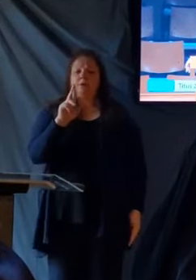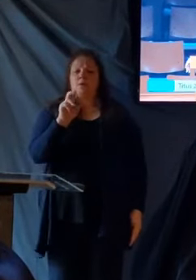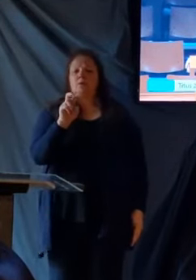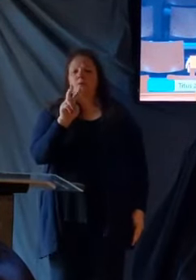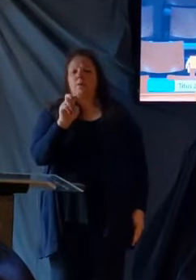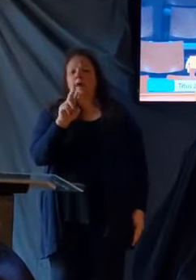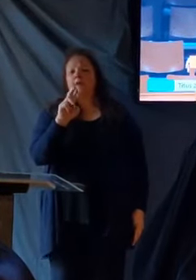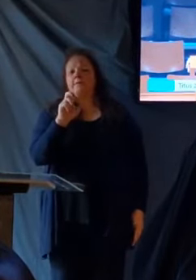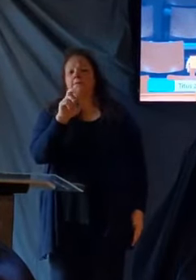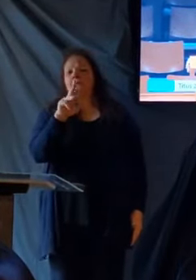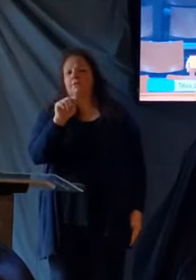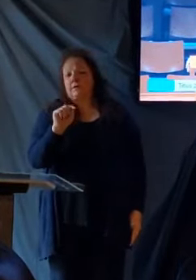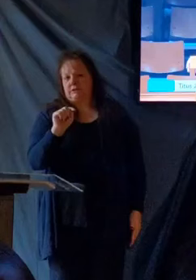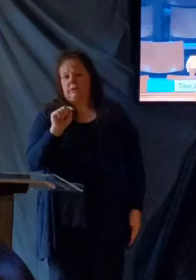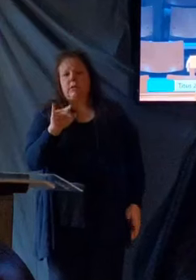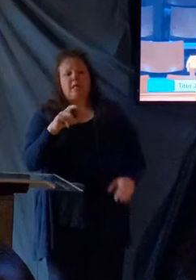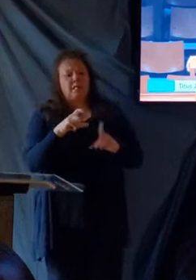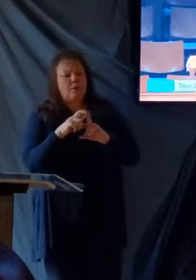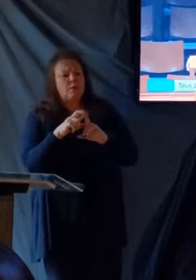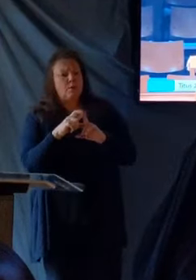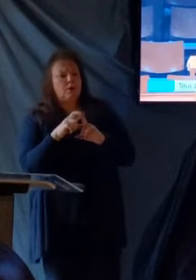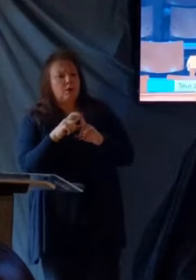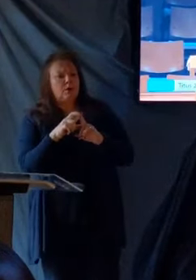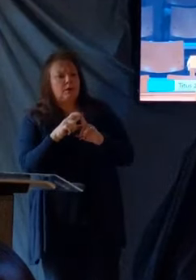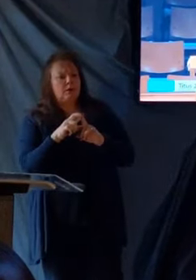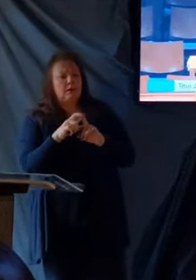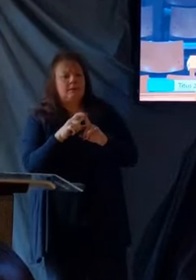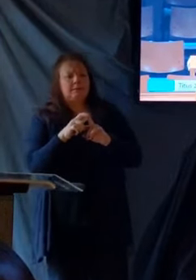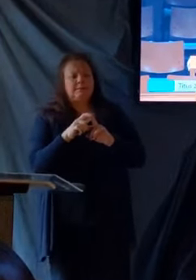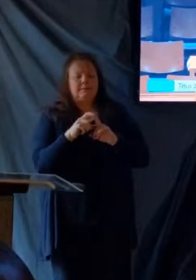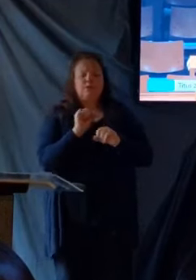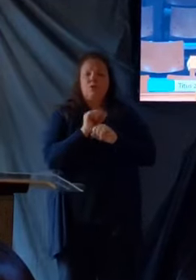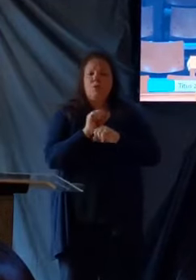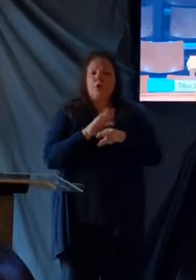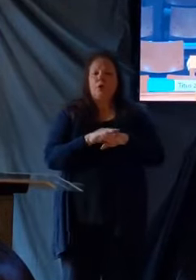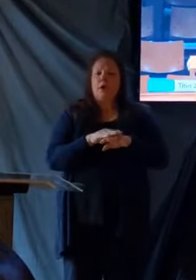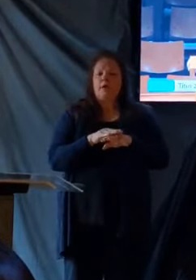Reverent is a word that has its basis in the work of a priest.